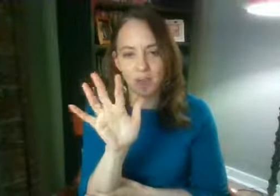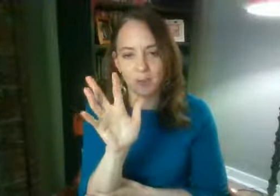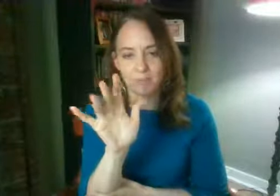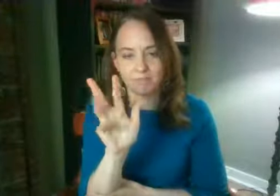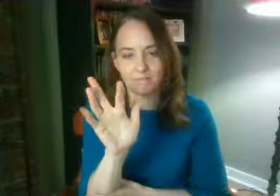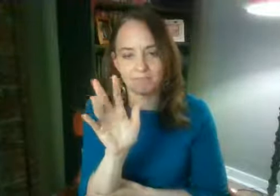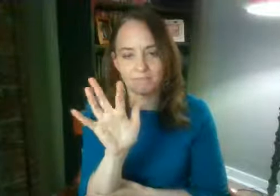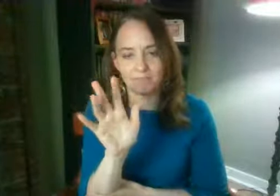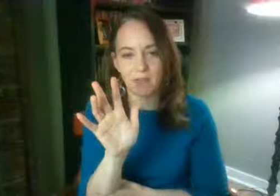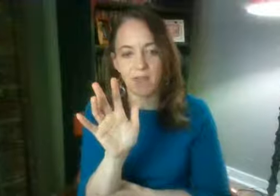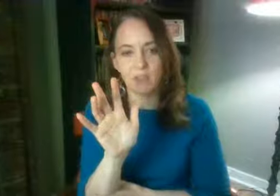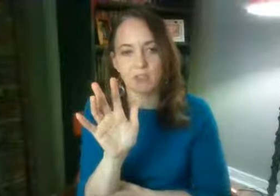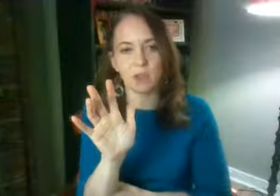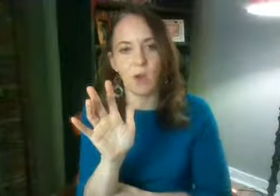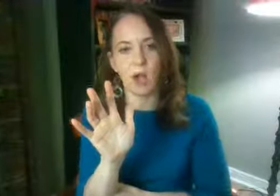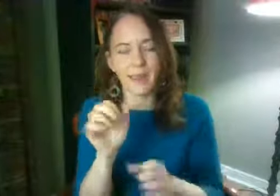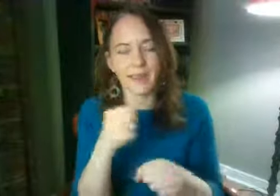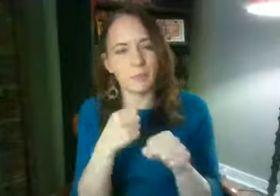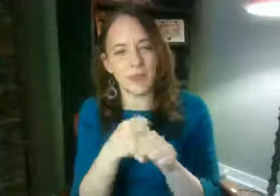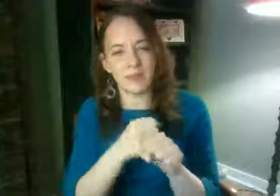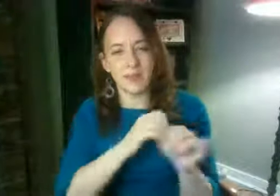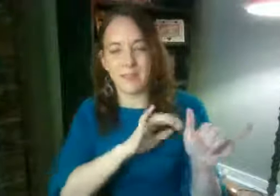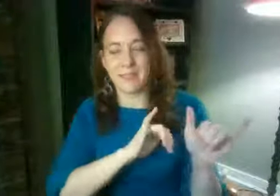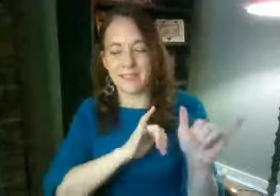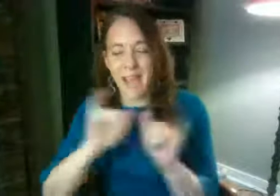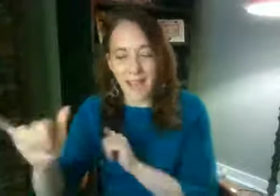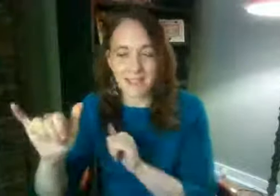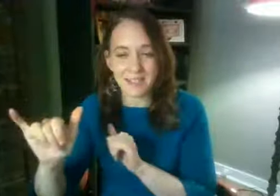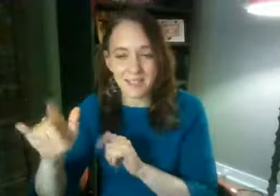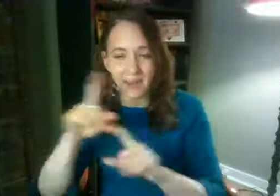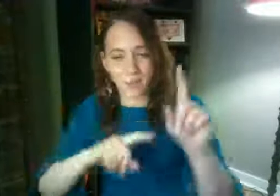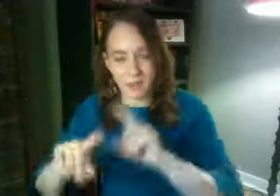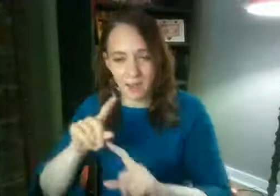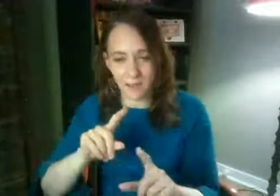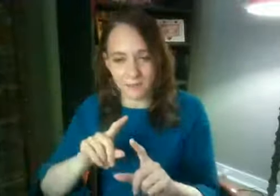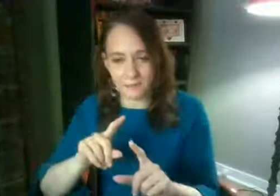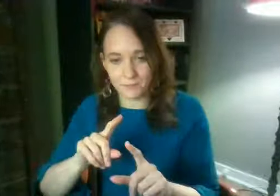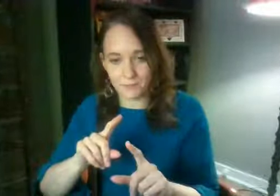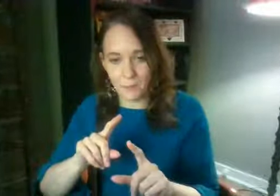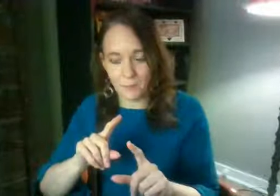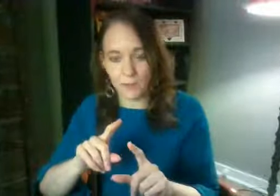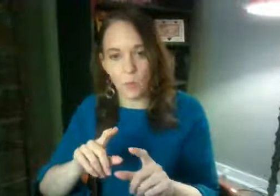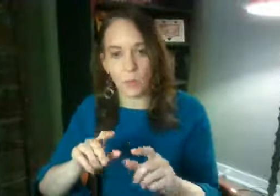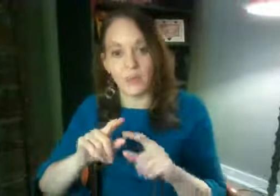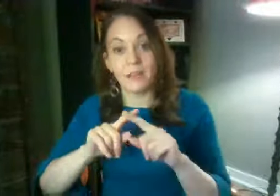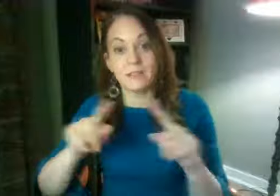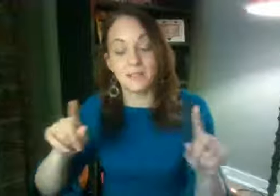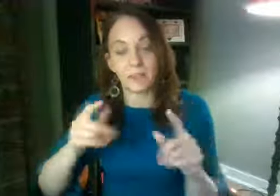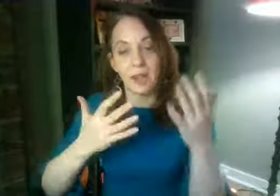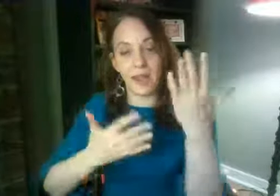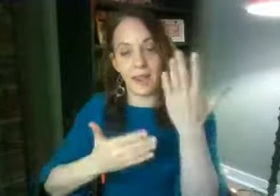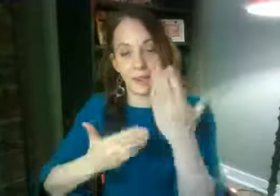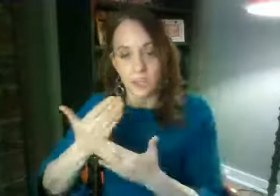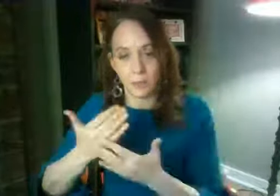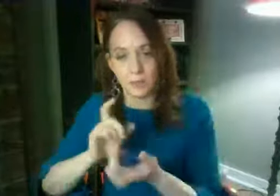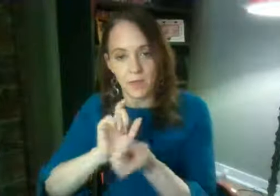shape. So I can make the exact same sign with a different hand shape